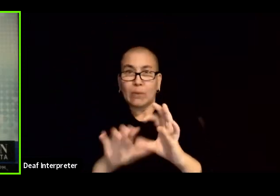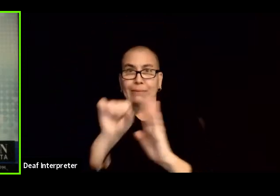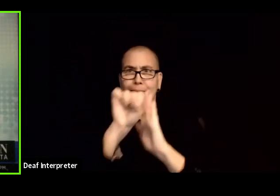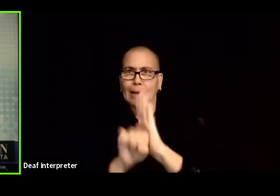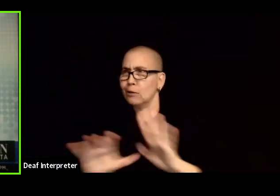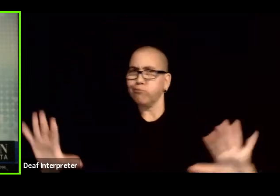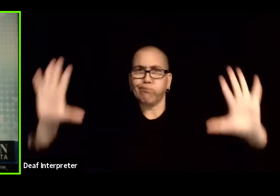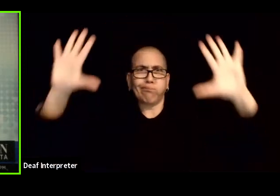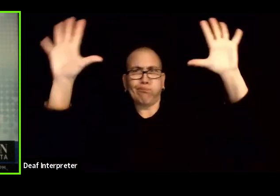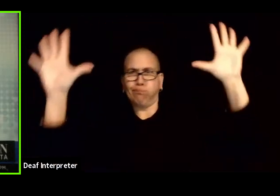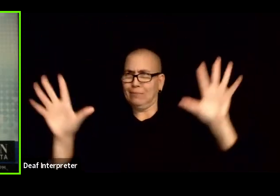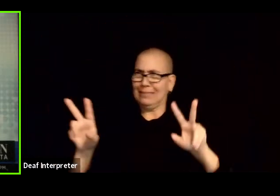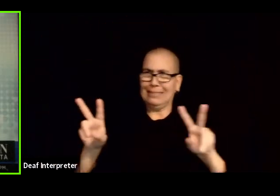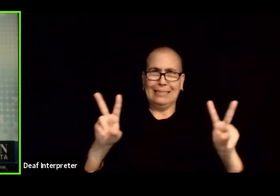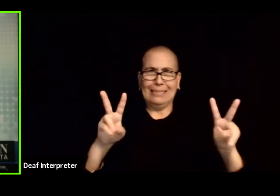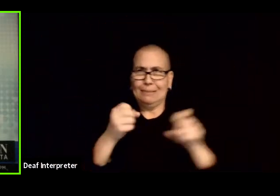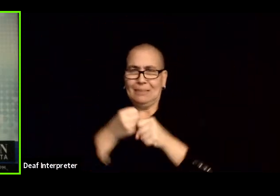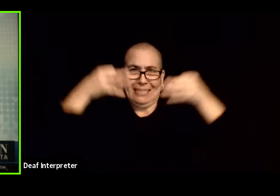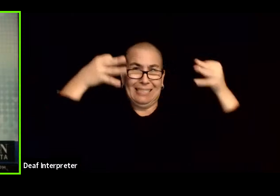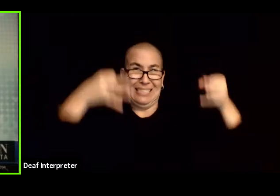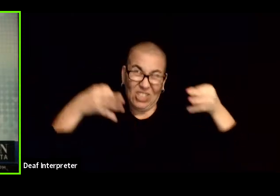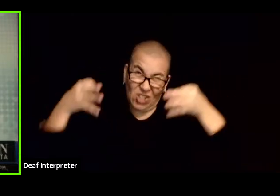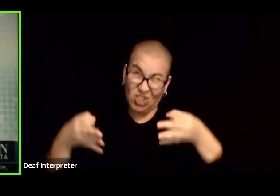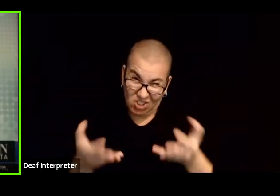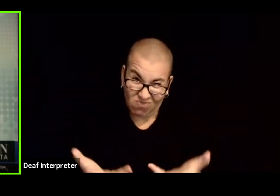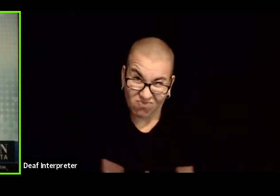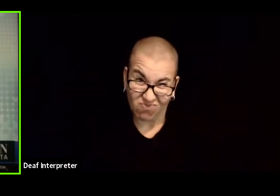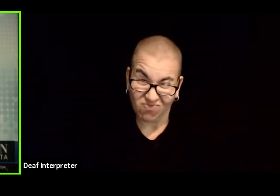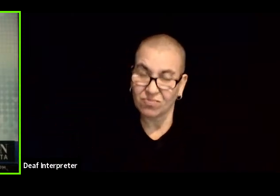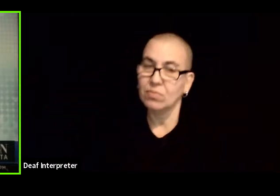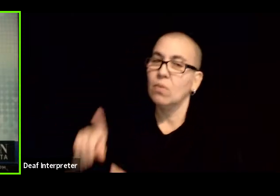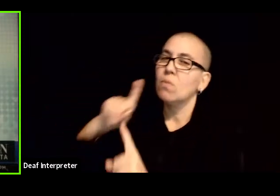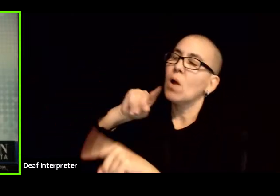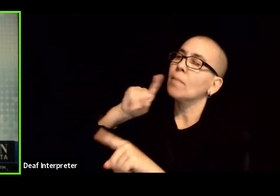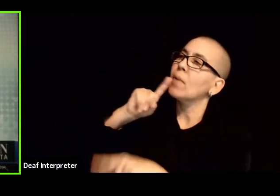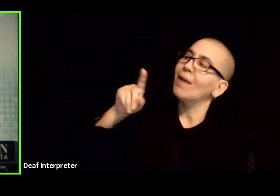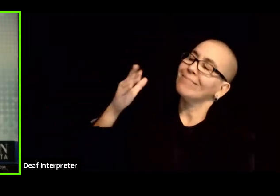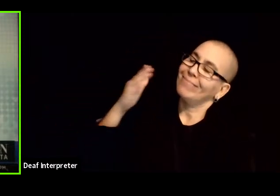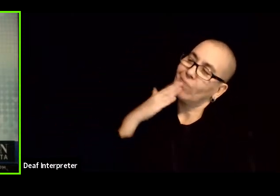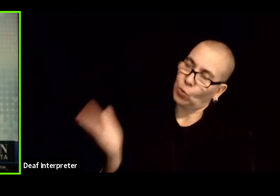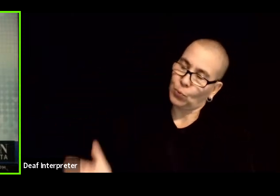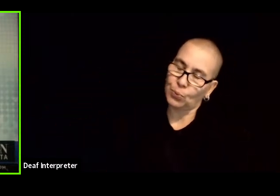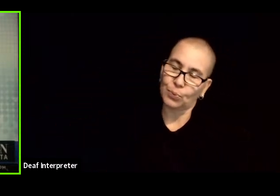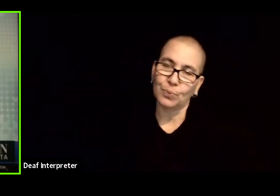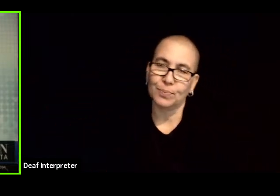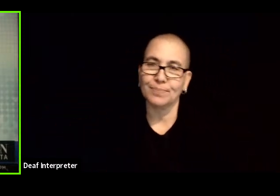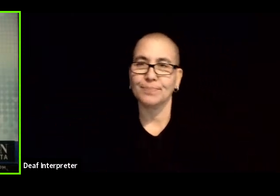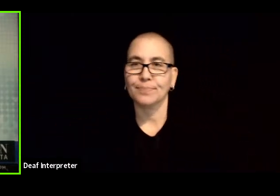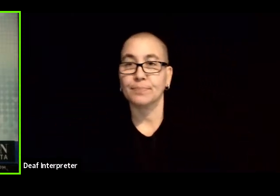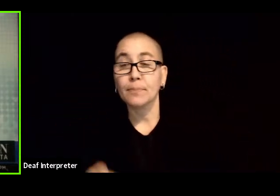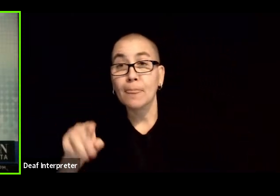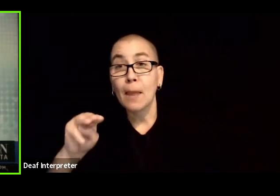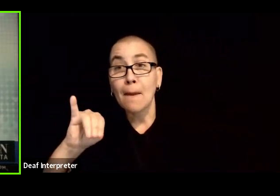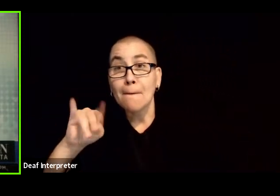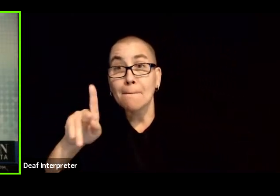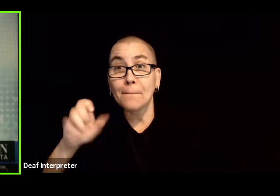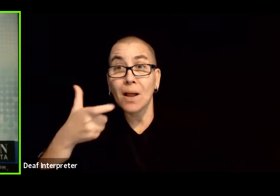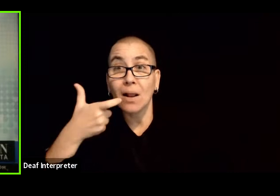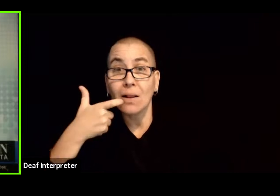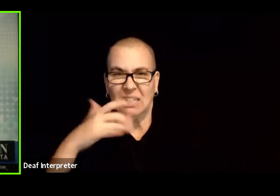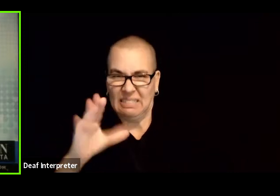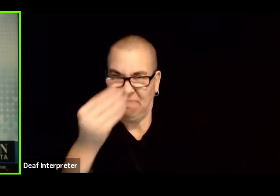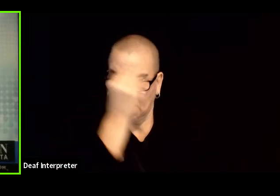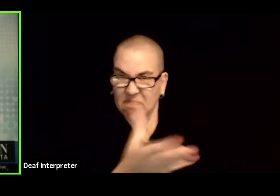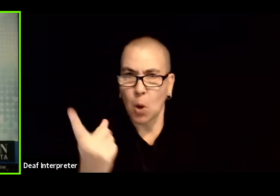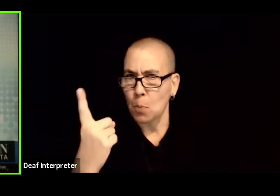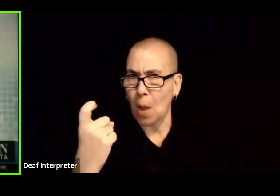much. Operator, we have time for one more question. All right. Your next question comes from